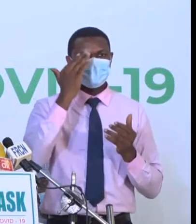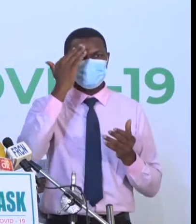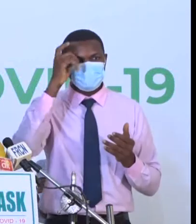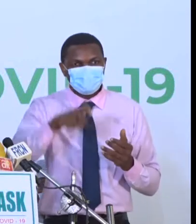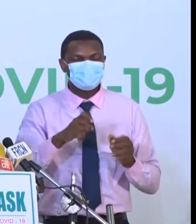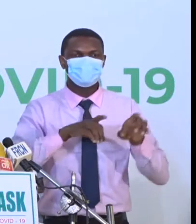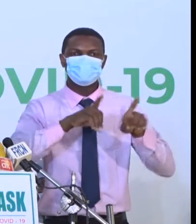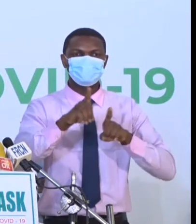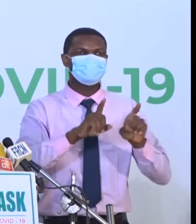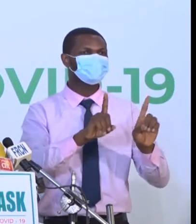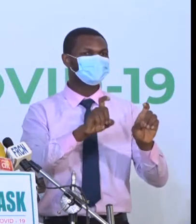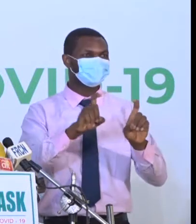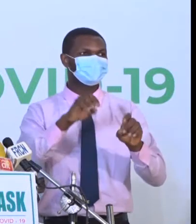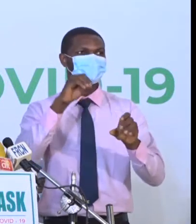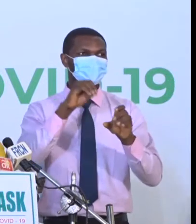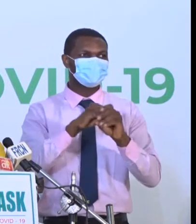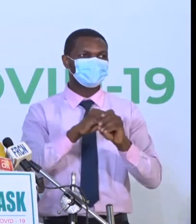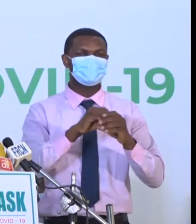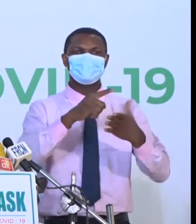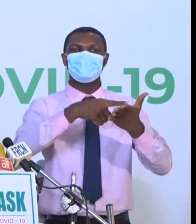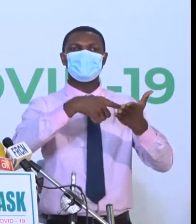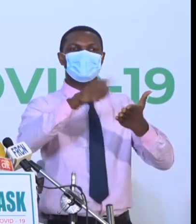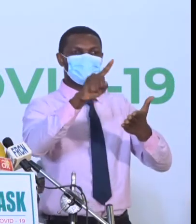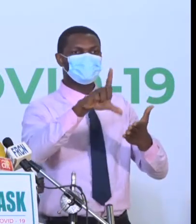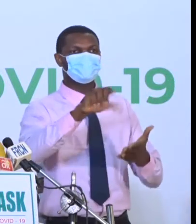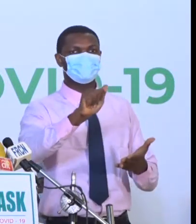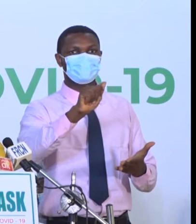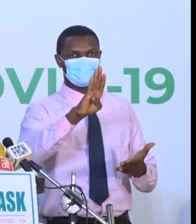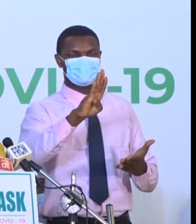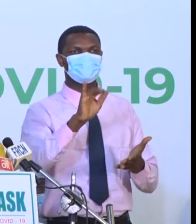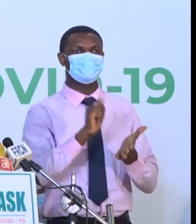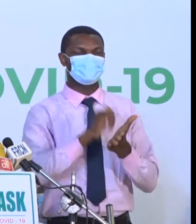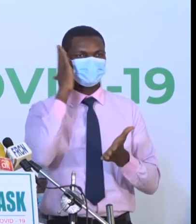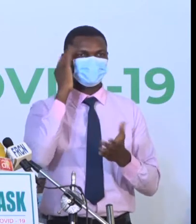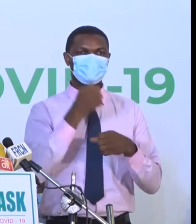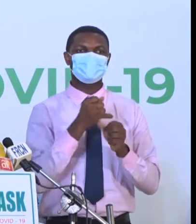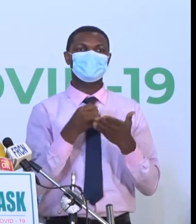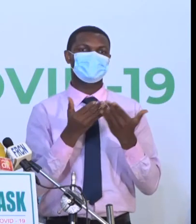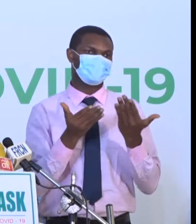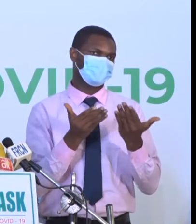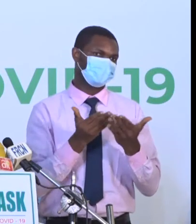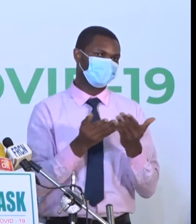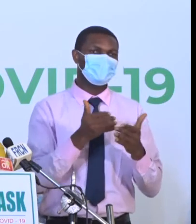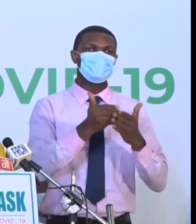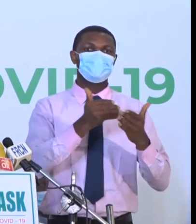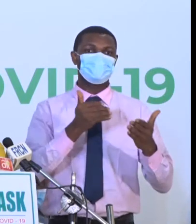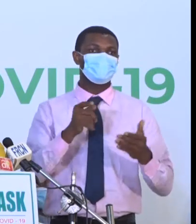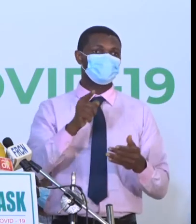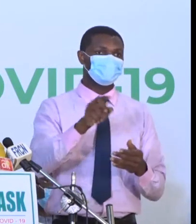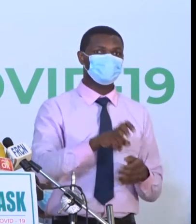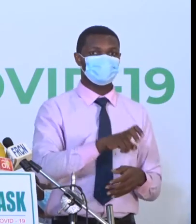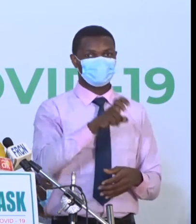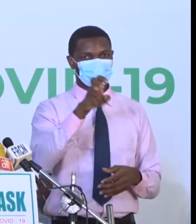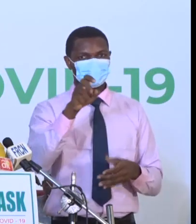The Nigeria Center for Disease Control says the National Rapid Response Team has been deployed to Kano State to unravel